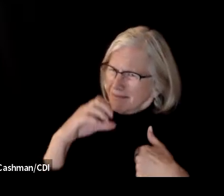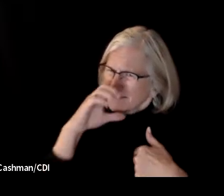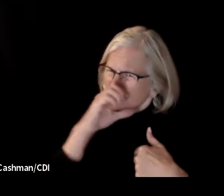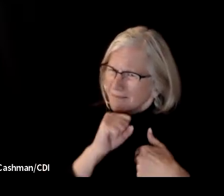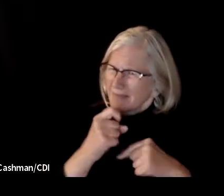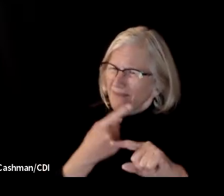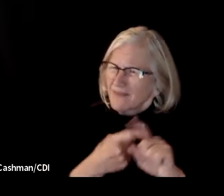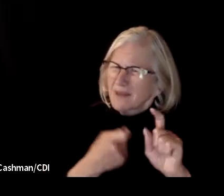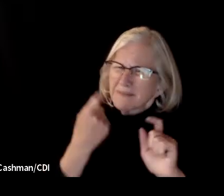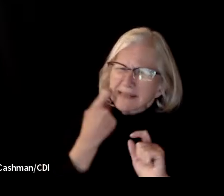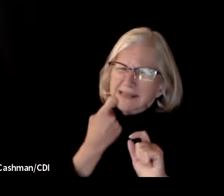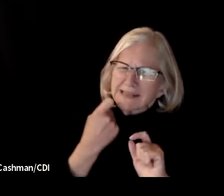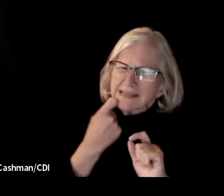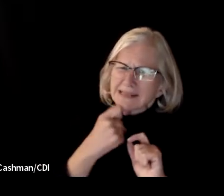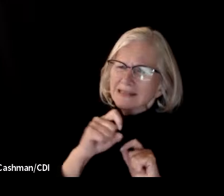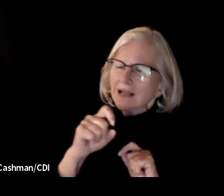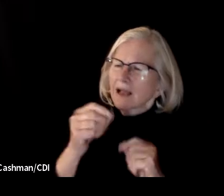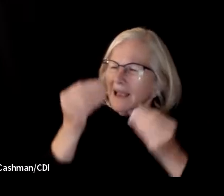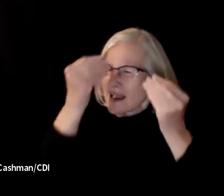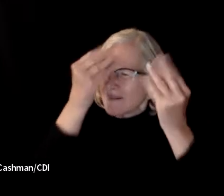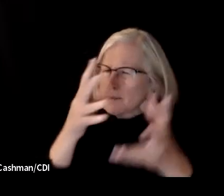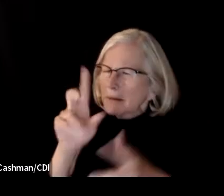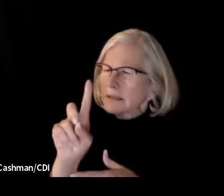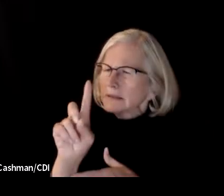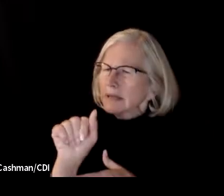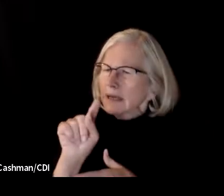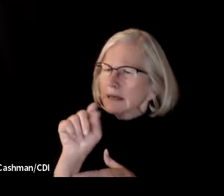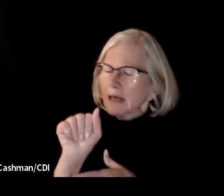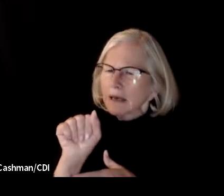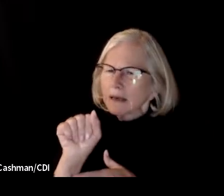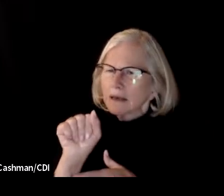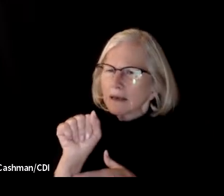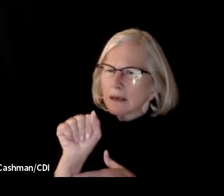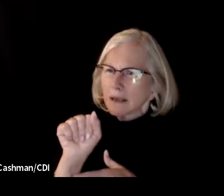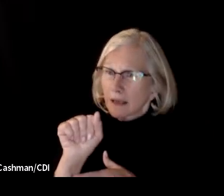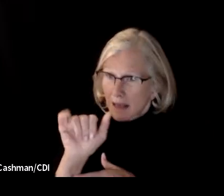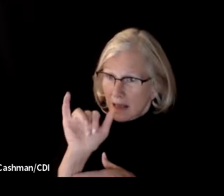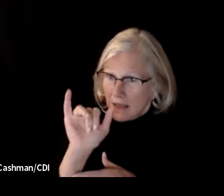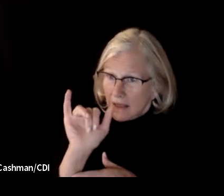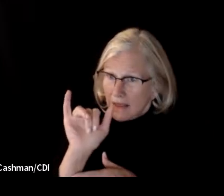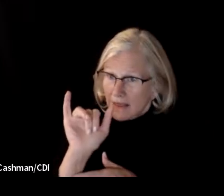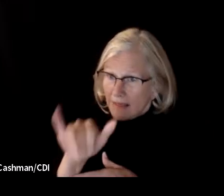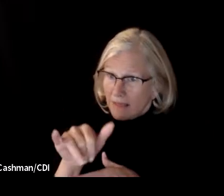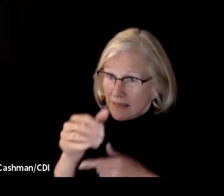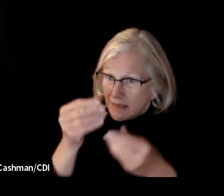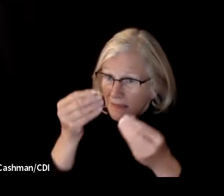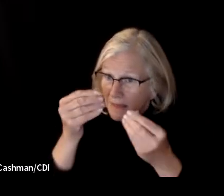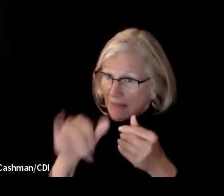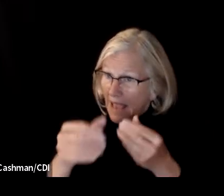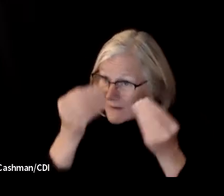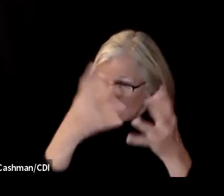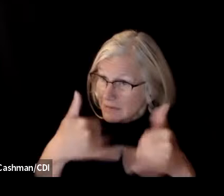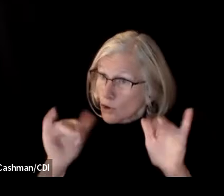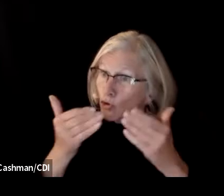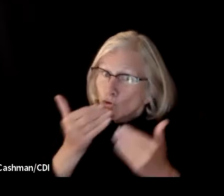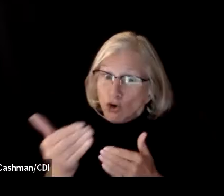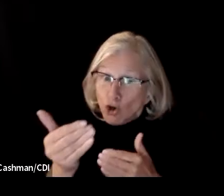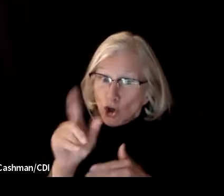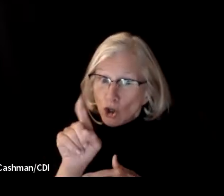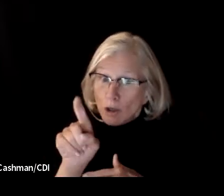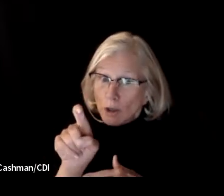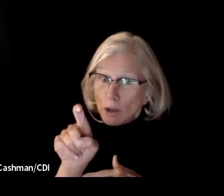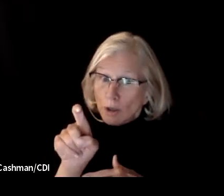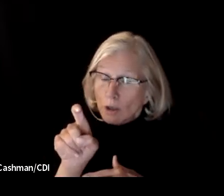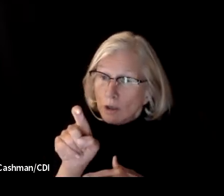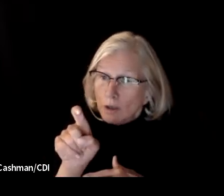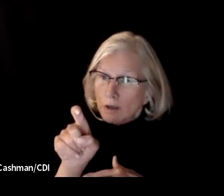breakthrough infections, but I'm questioning about how good that data is since the CDC is not even actually tracking breakthrough infections.